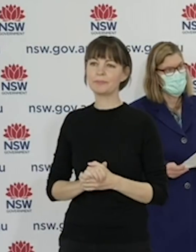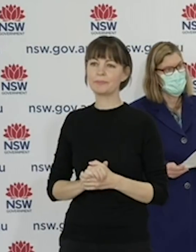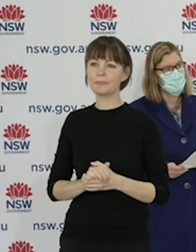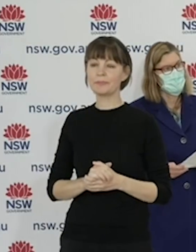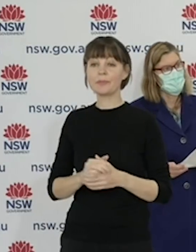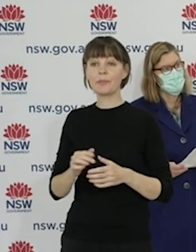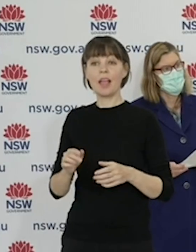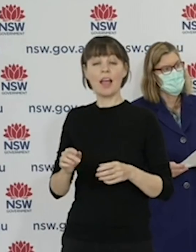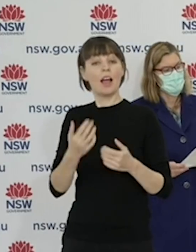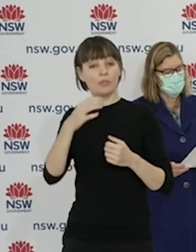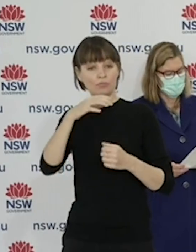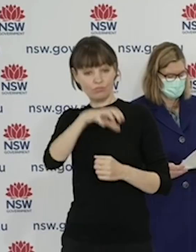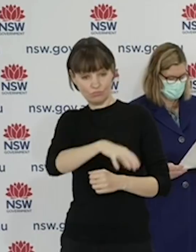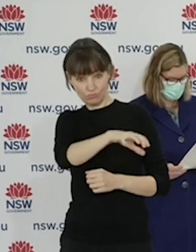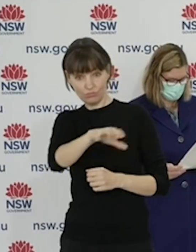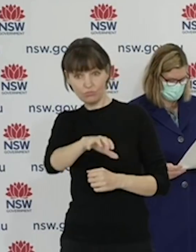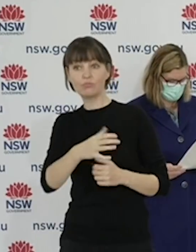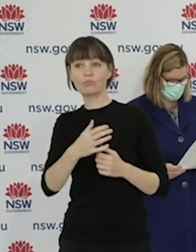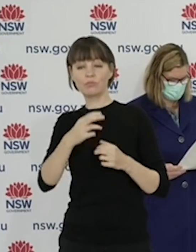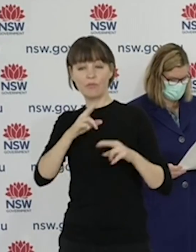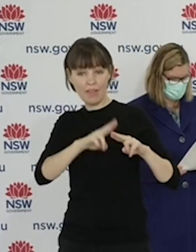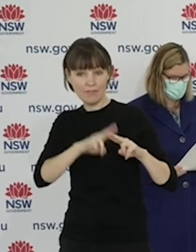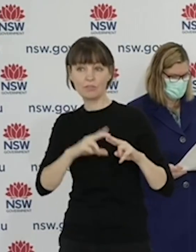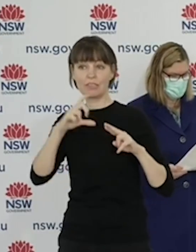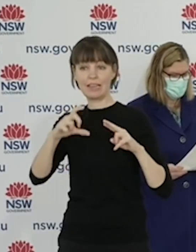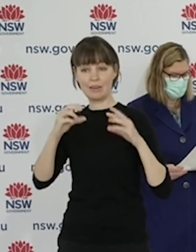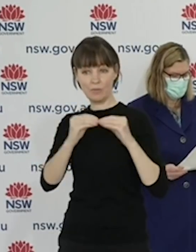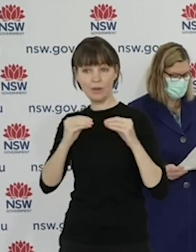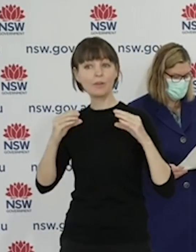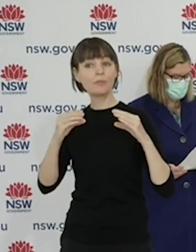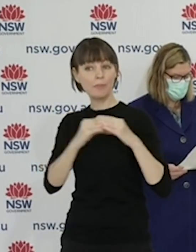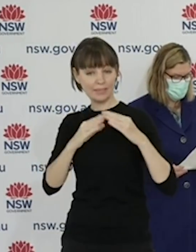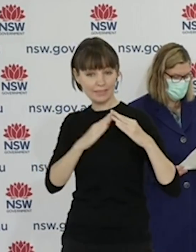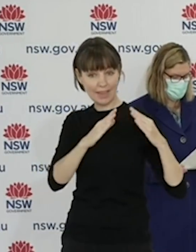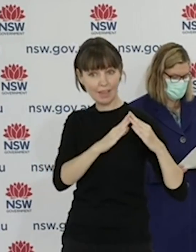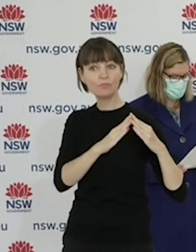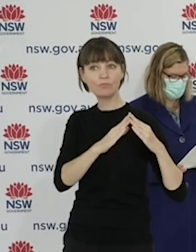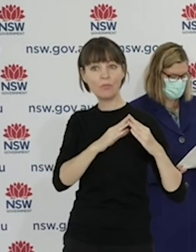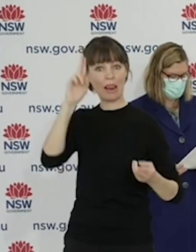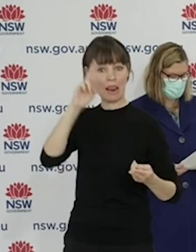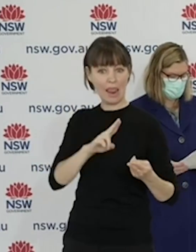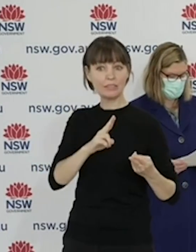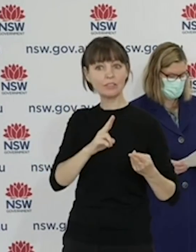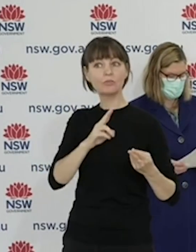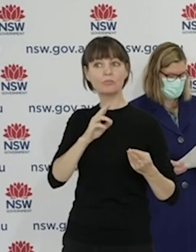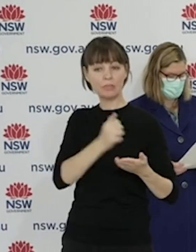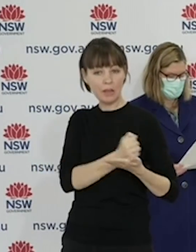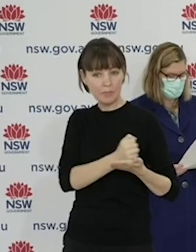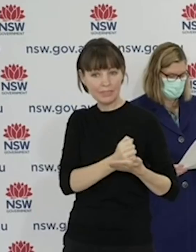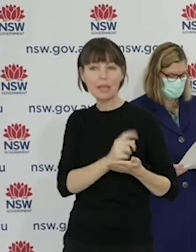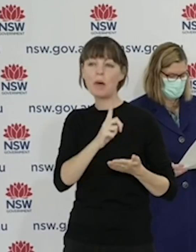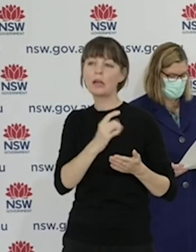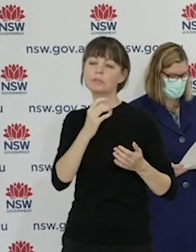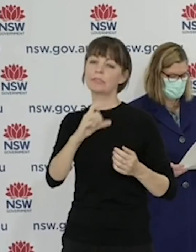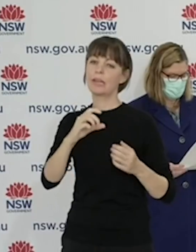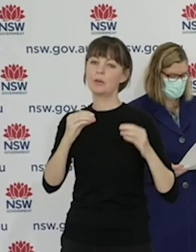Fairfield local government area, but also the Canterbury-Bankstown local government area, which is a positive sign. In Canterbury-Bankstown, the case numbers are still the highest of